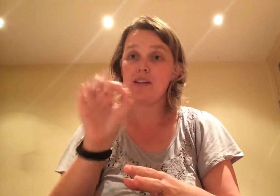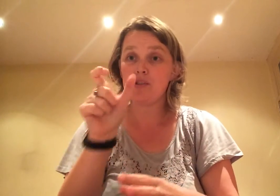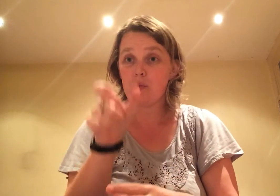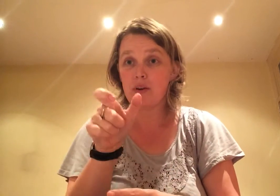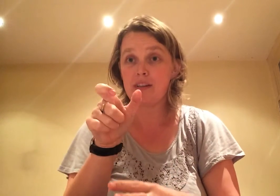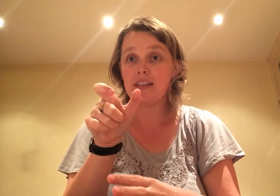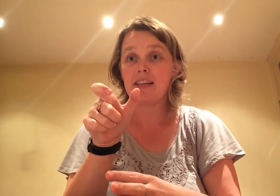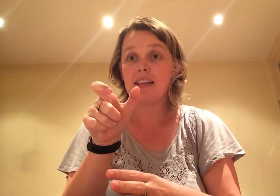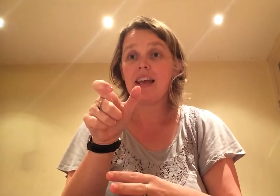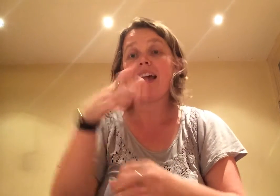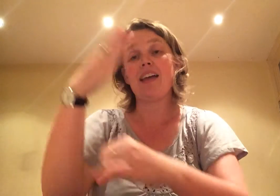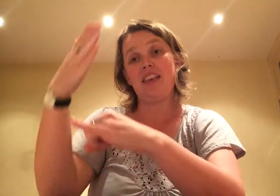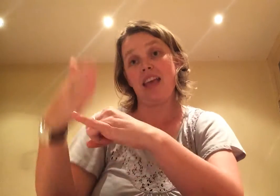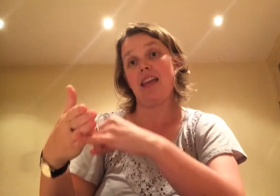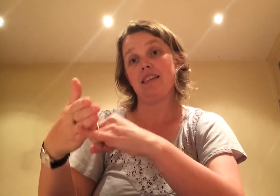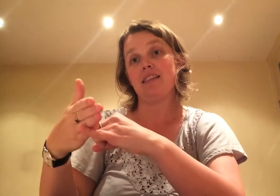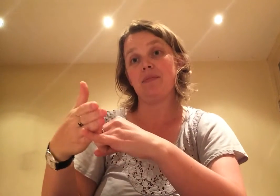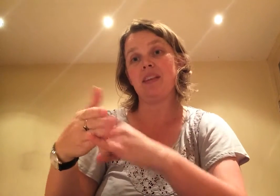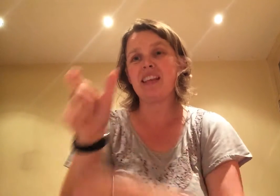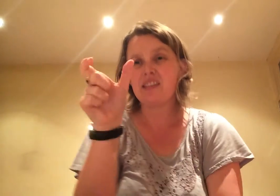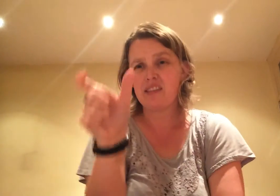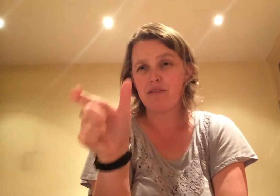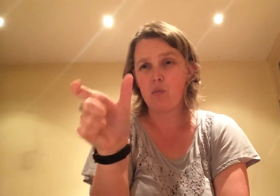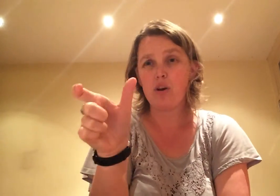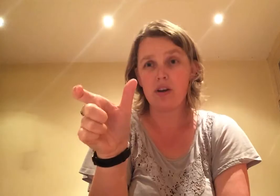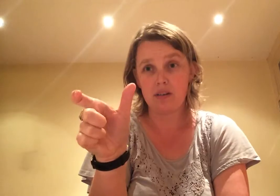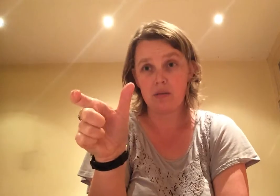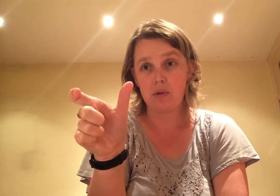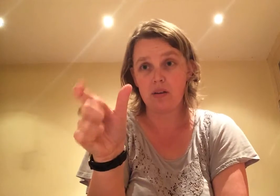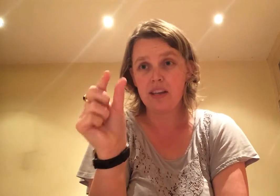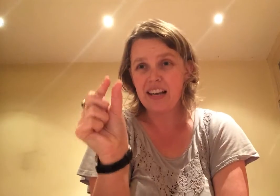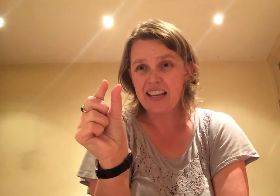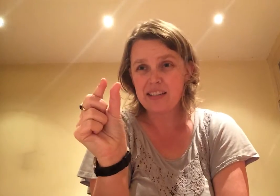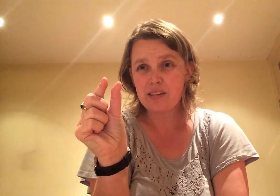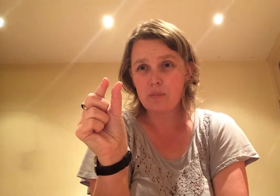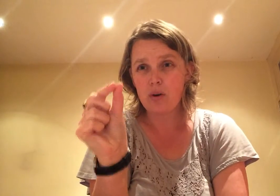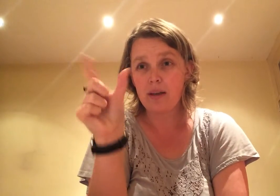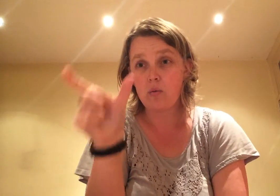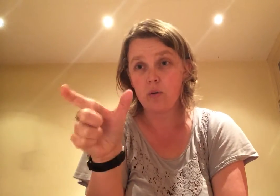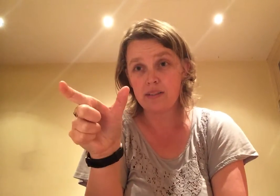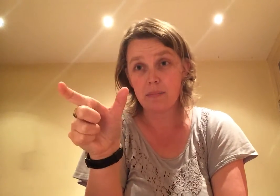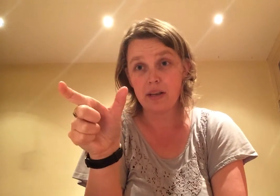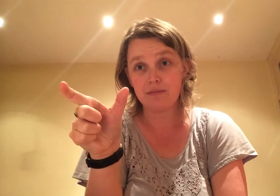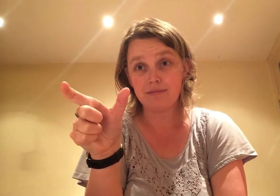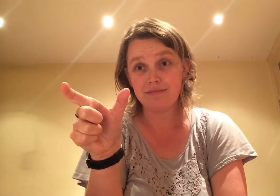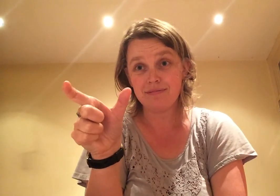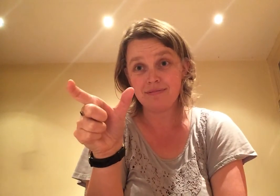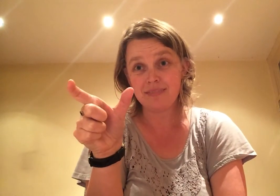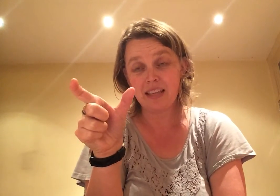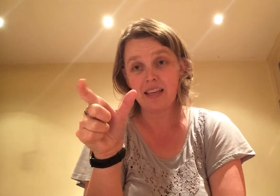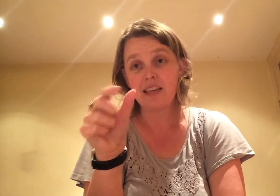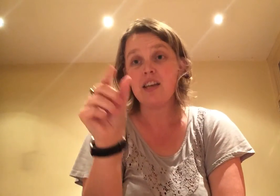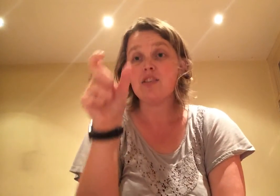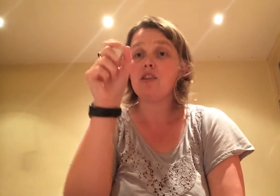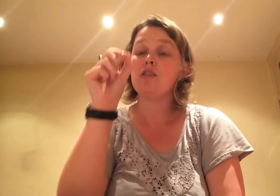question word at the end. And that's the sign for word as well. Letters are smaller, words are bigger. Okay, so you